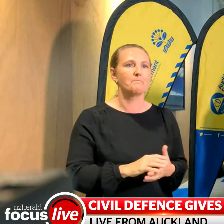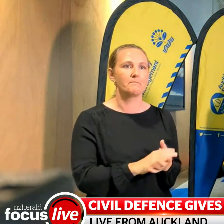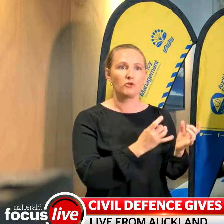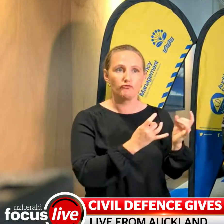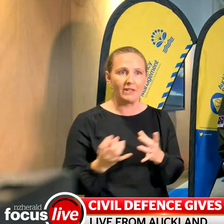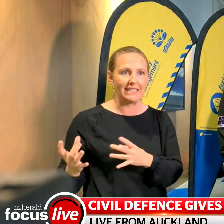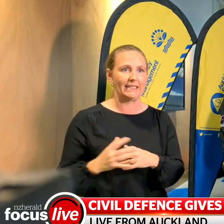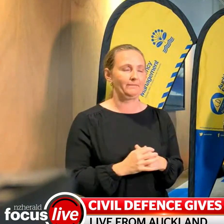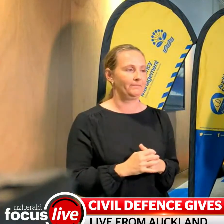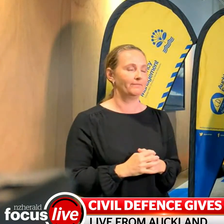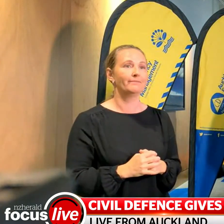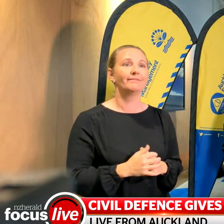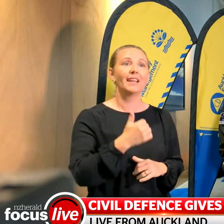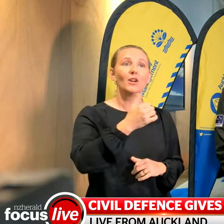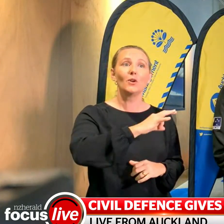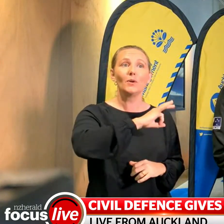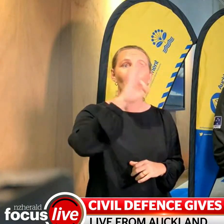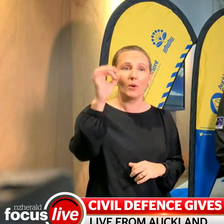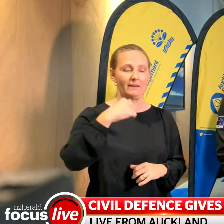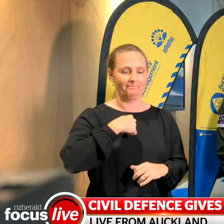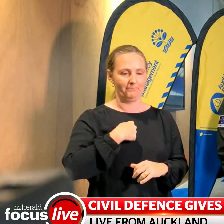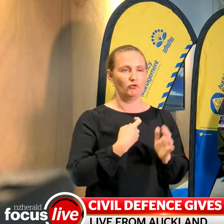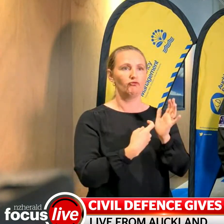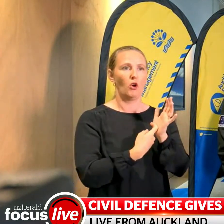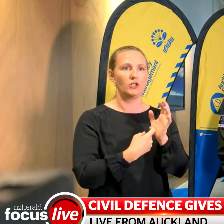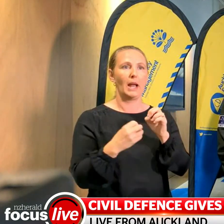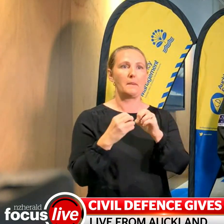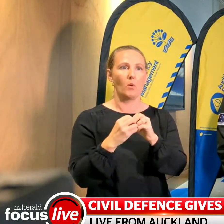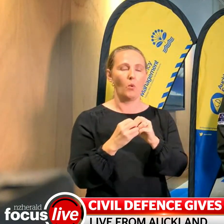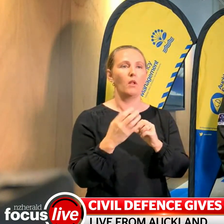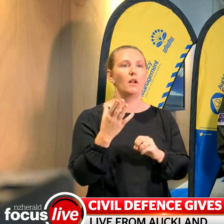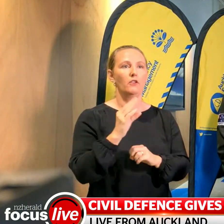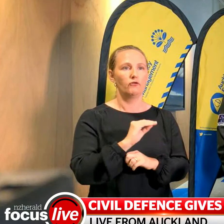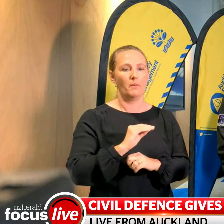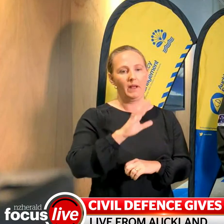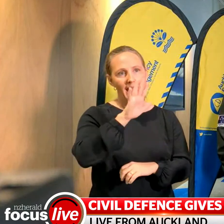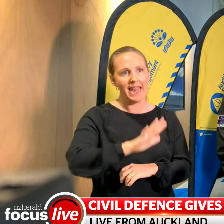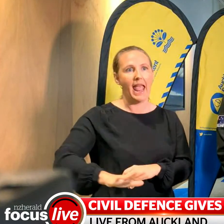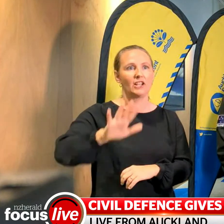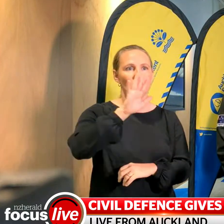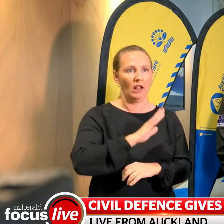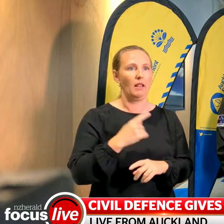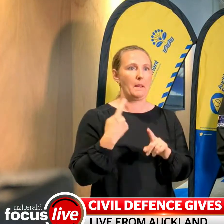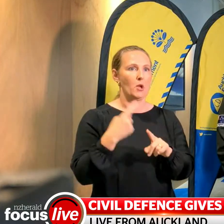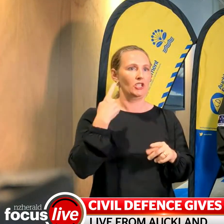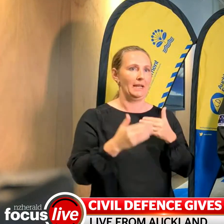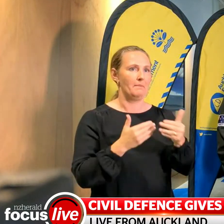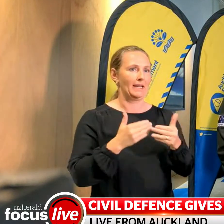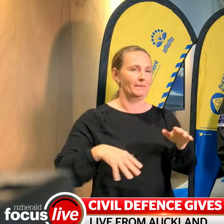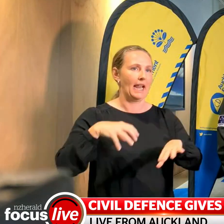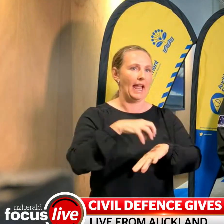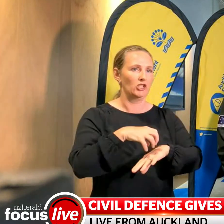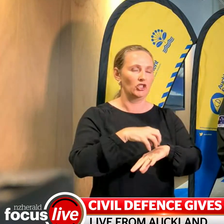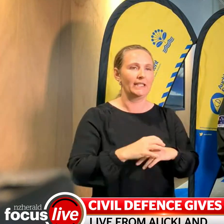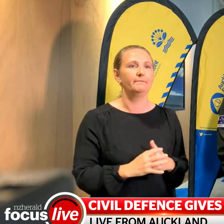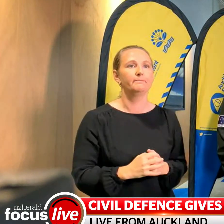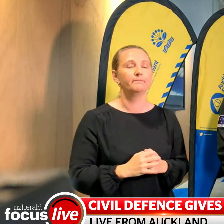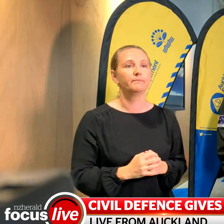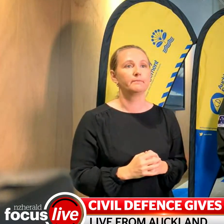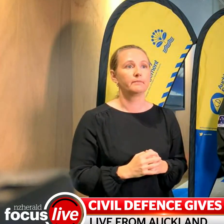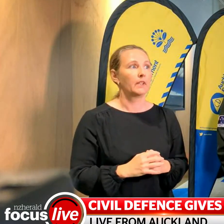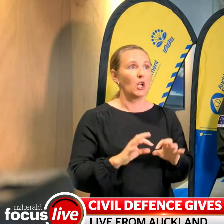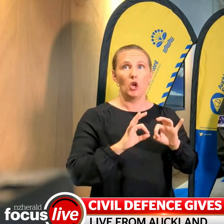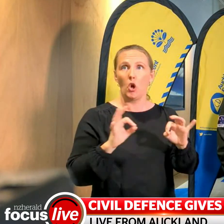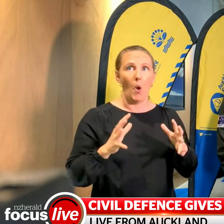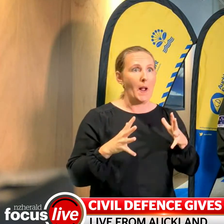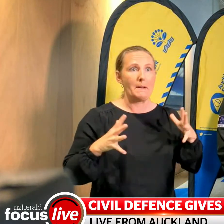Thank you, Rachel. Morena koutou, Roger Ball from the National Emergency Management Agency. I'm pleased to report there are no major